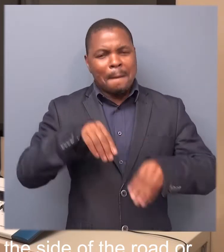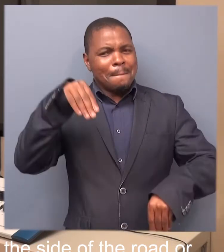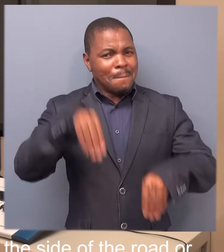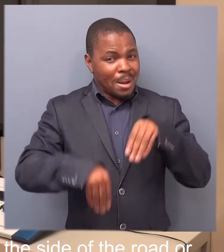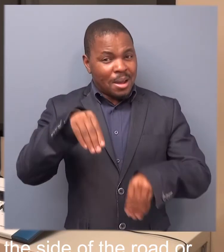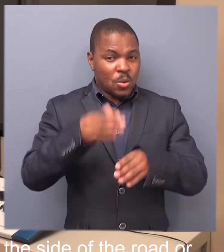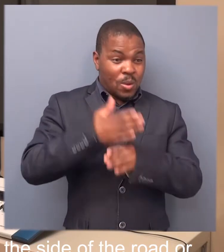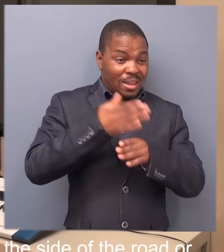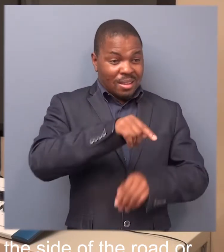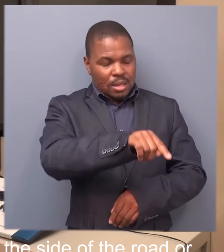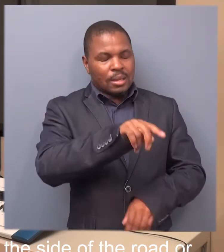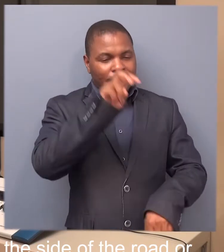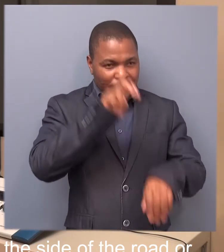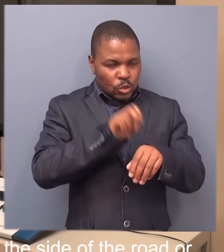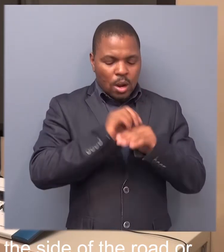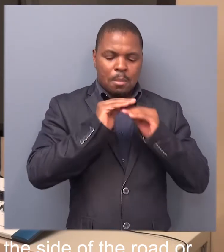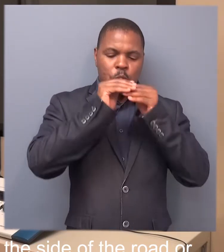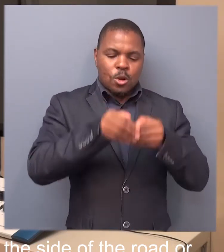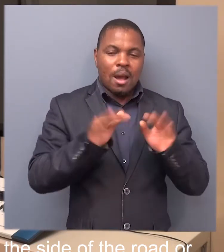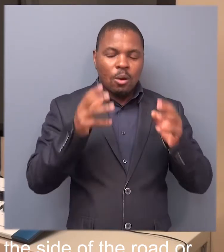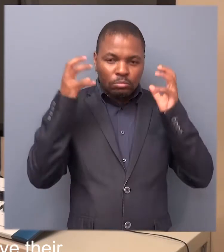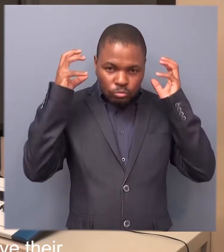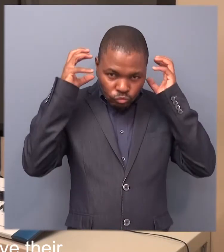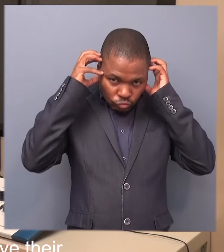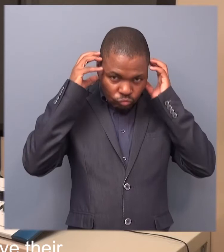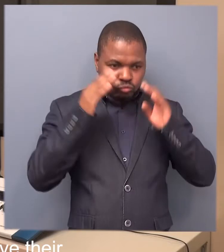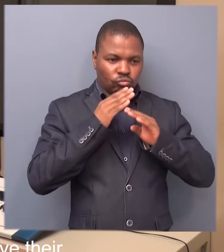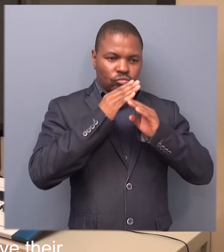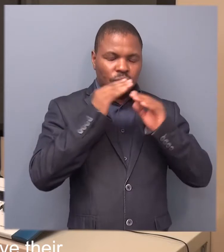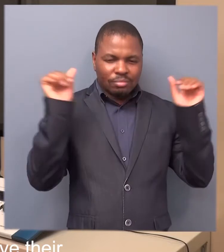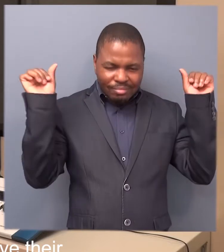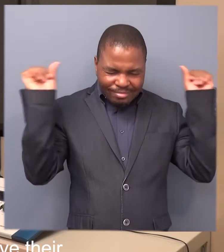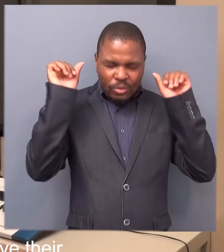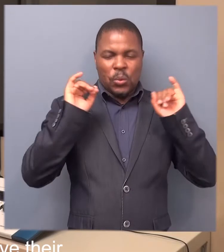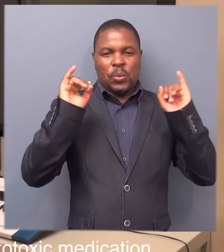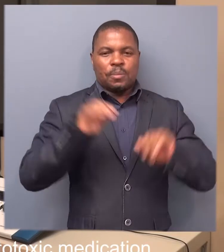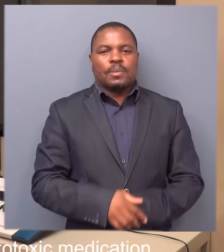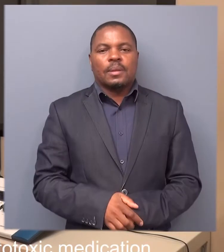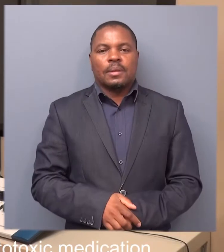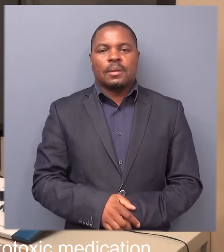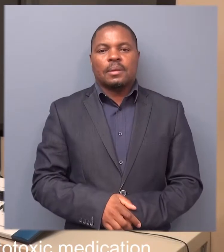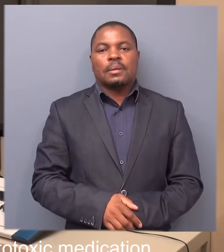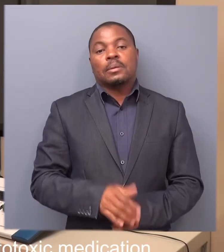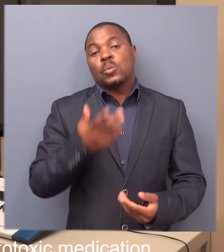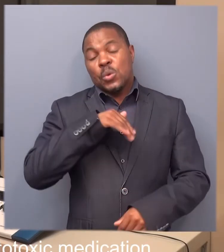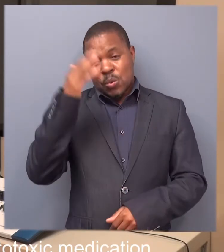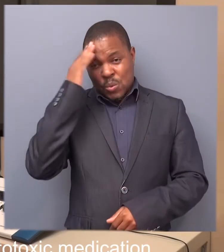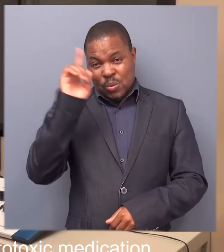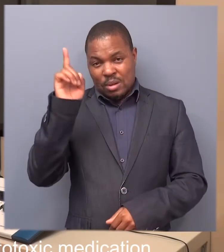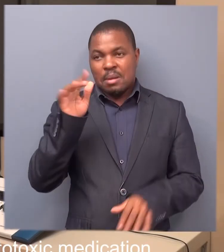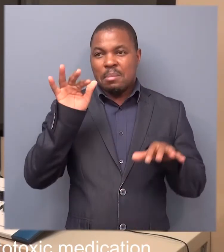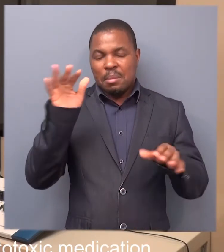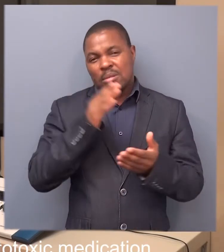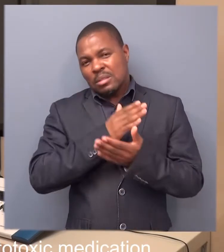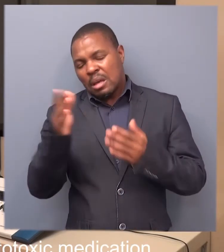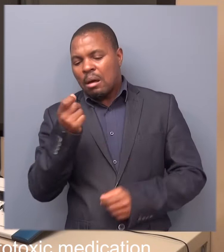mines need to ensure that they are using ear protection and having the ears tested regularly. And then if we know that people are